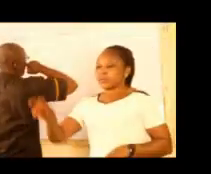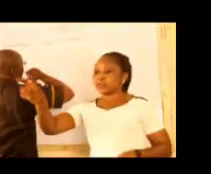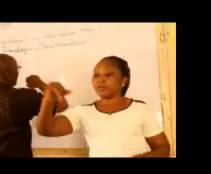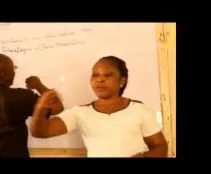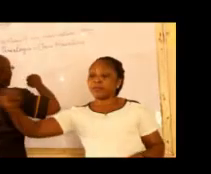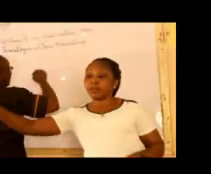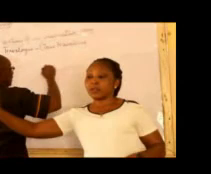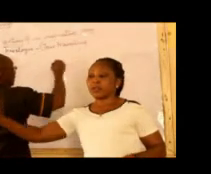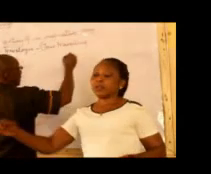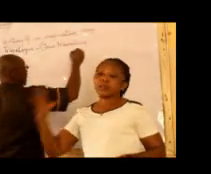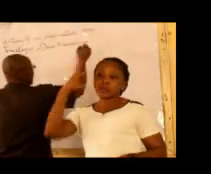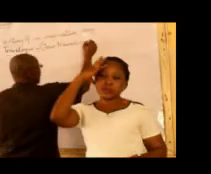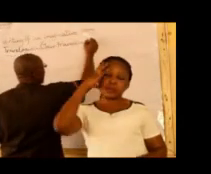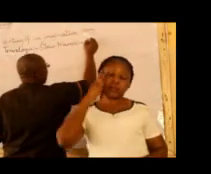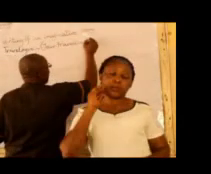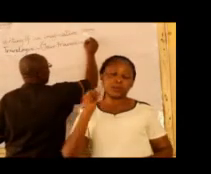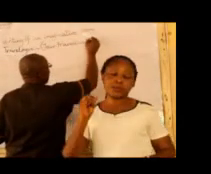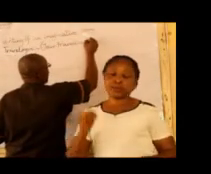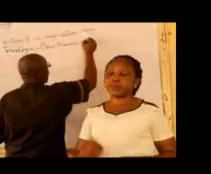Your traveling